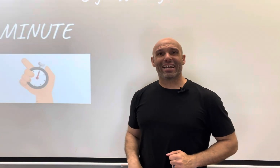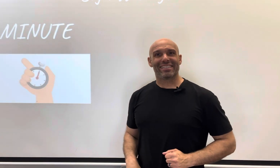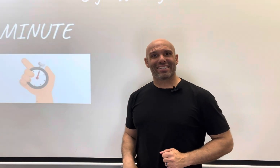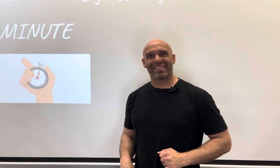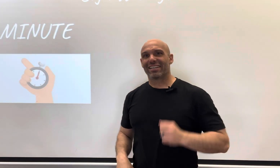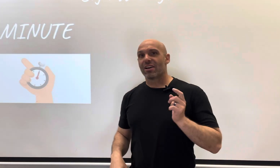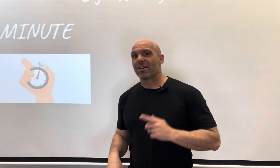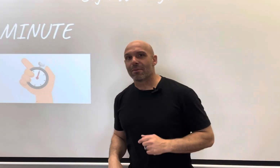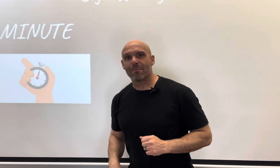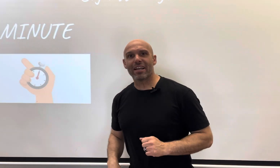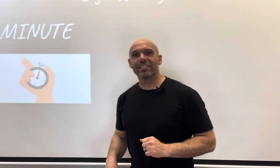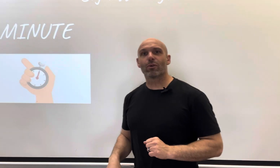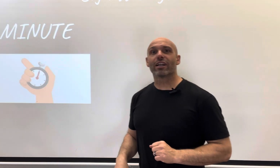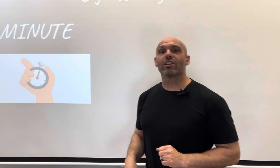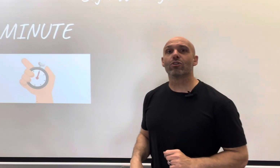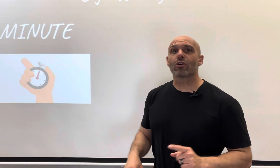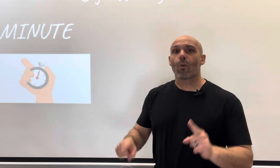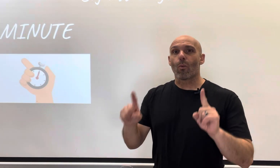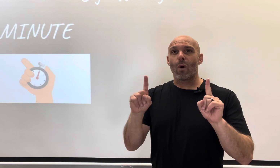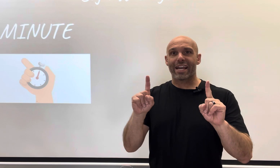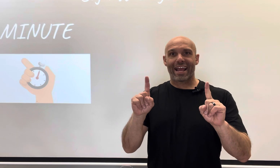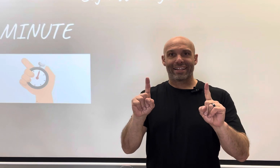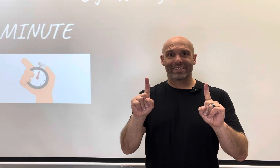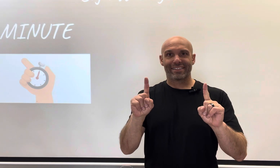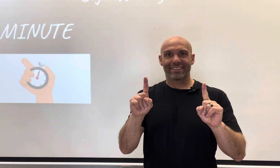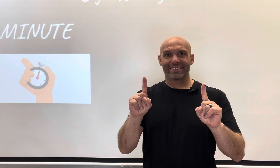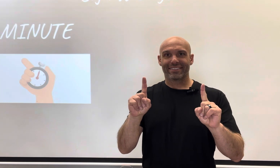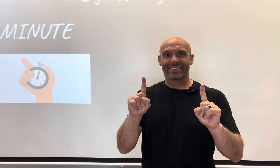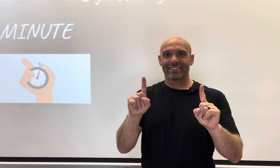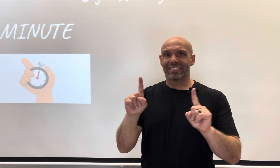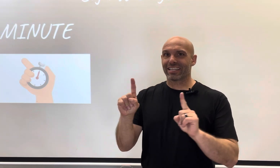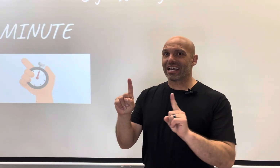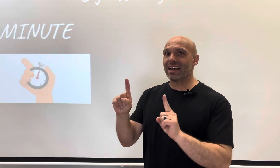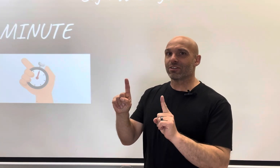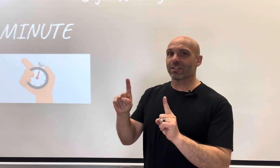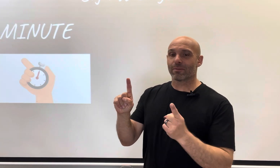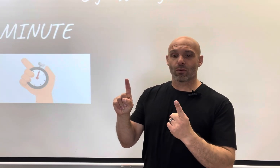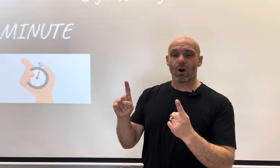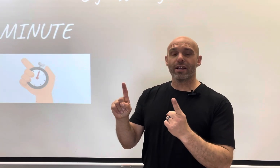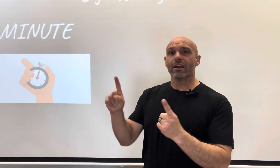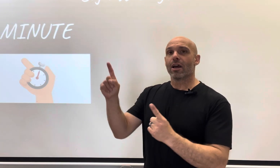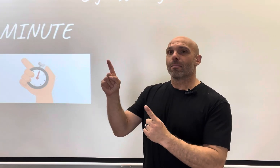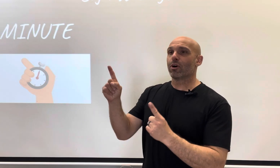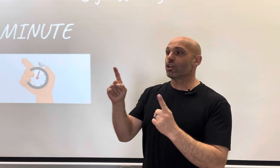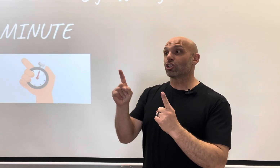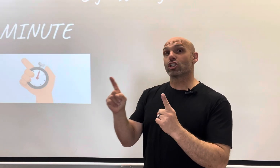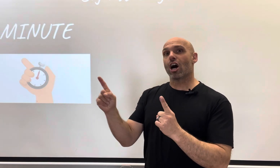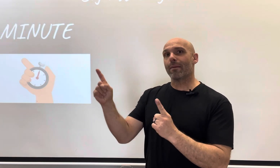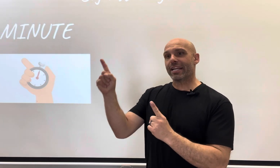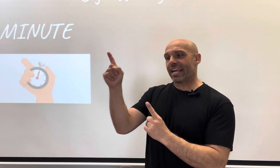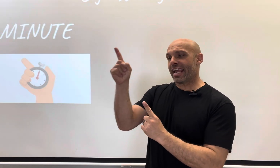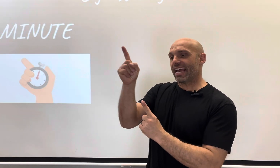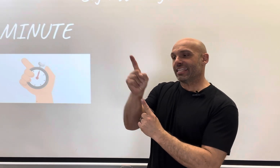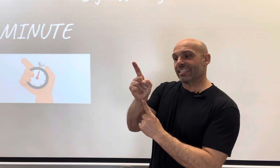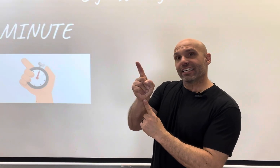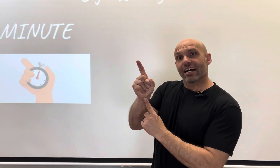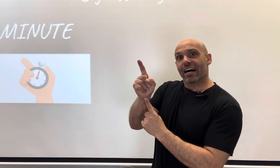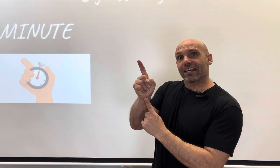Minute. Minute, we're going to use one hands. Just like that, use the number one. Put your dominant hand on